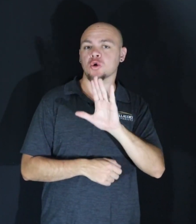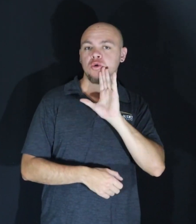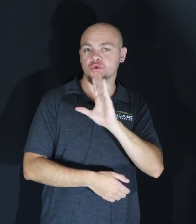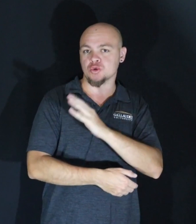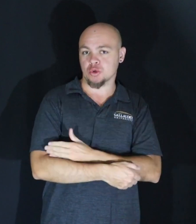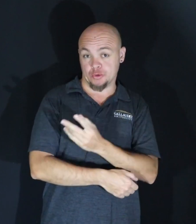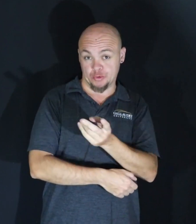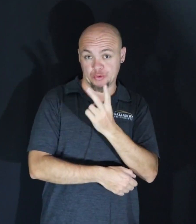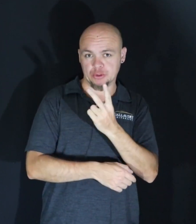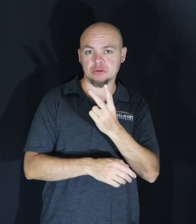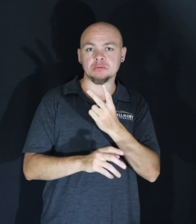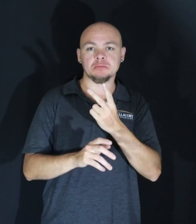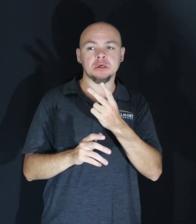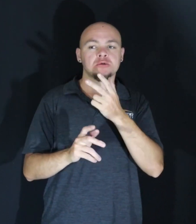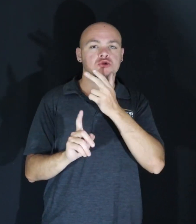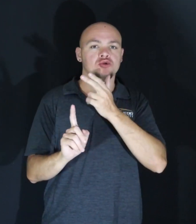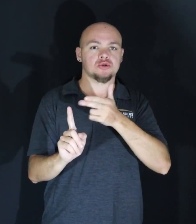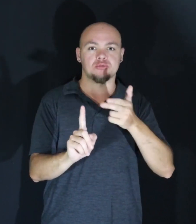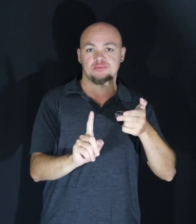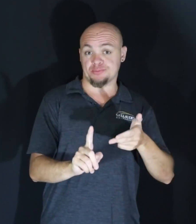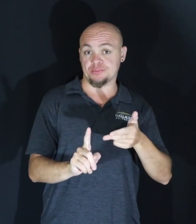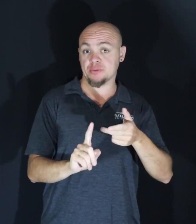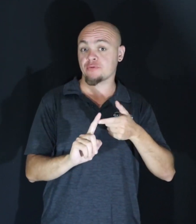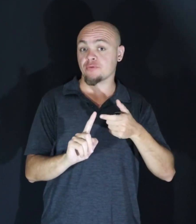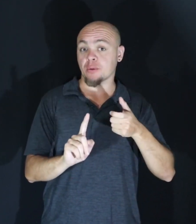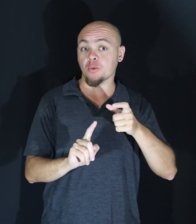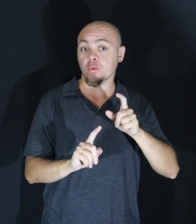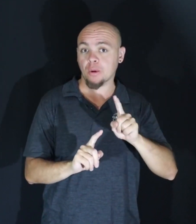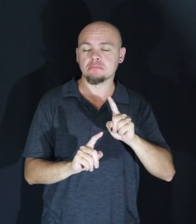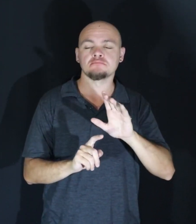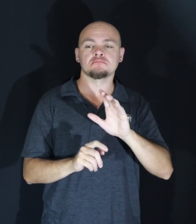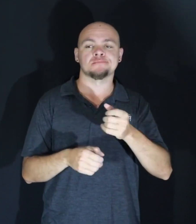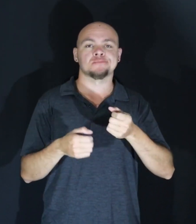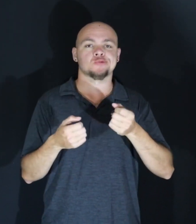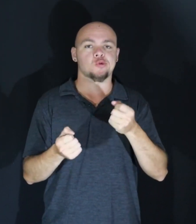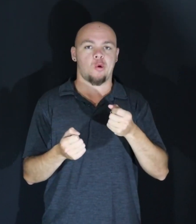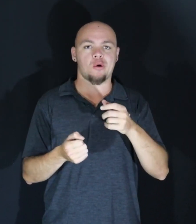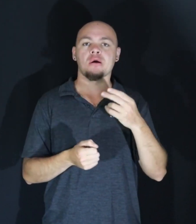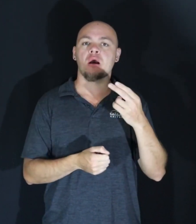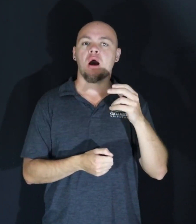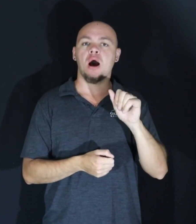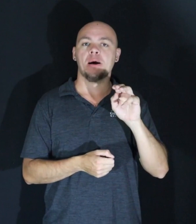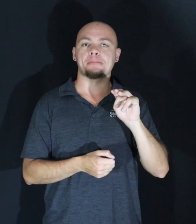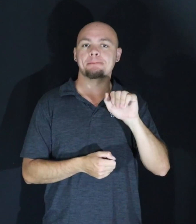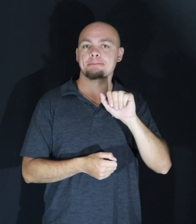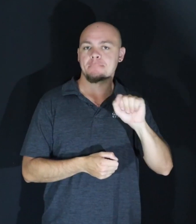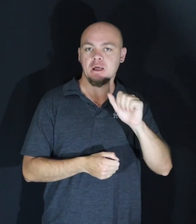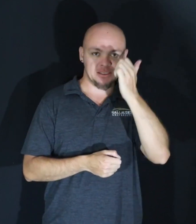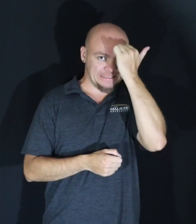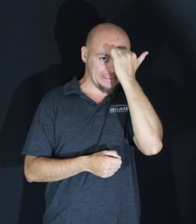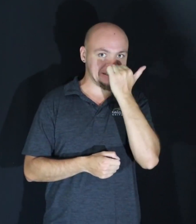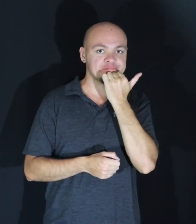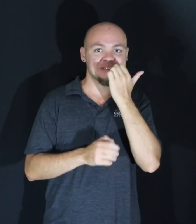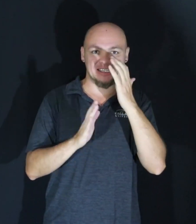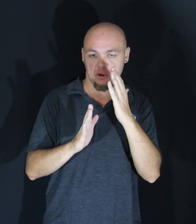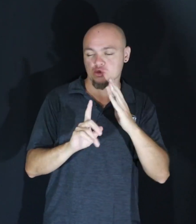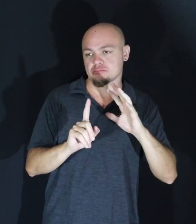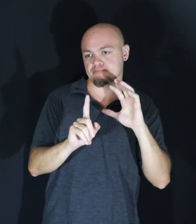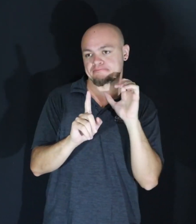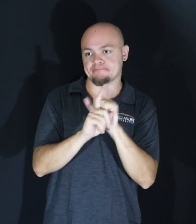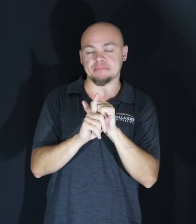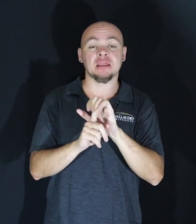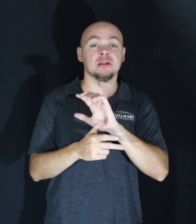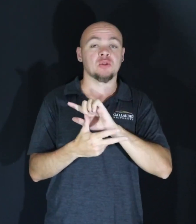shot by a Hamas terrorist while travelling in their car. Lucy's daughters, Maya and Rena, died